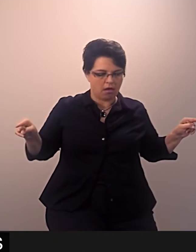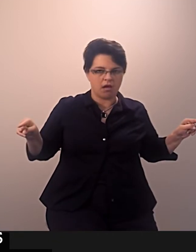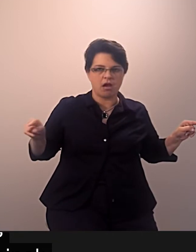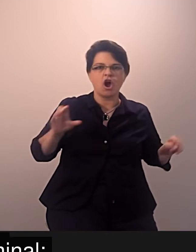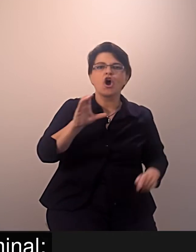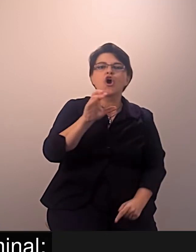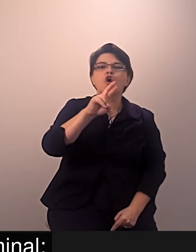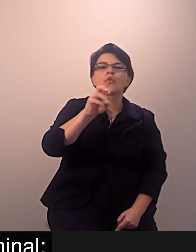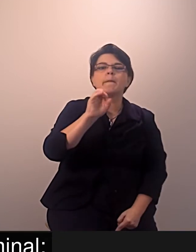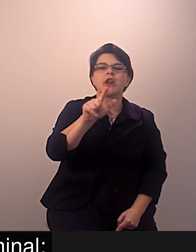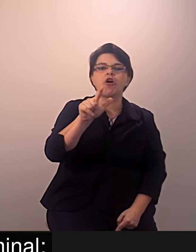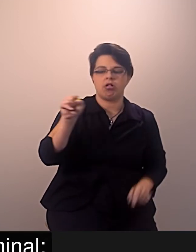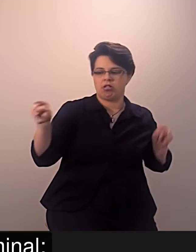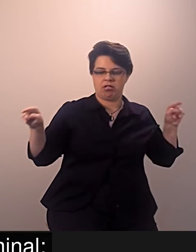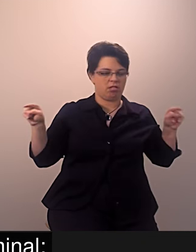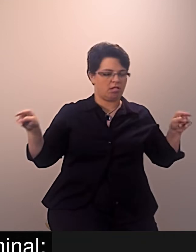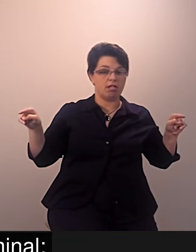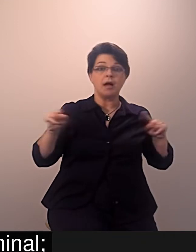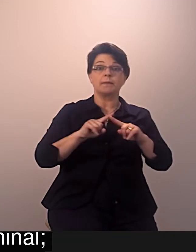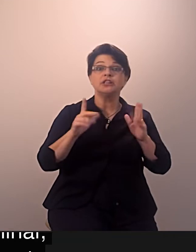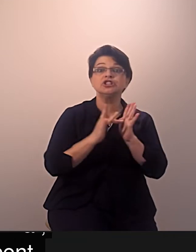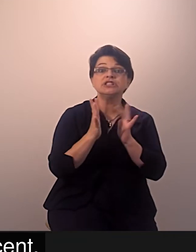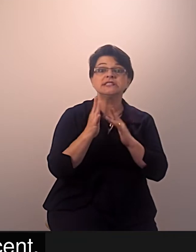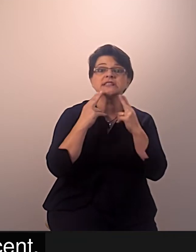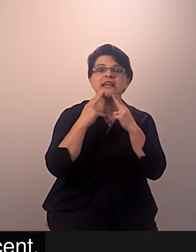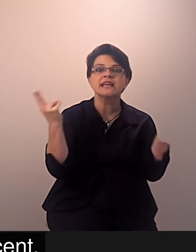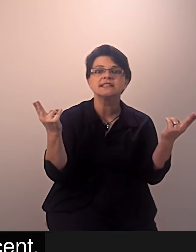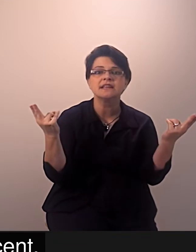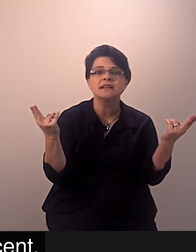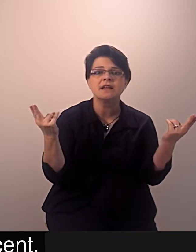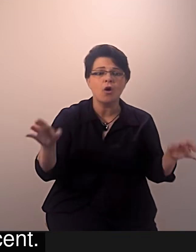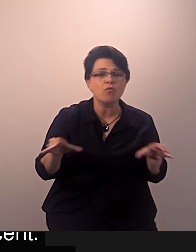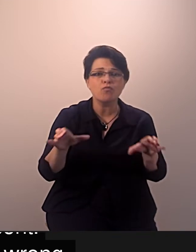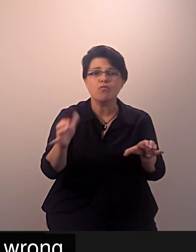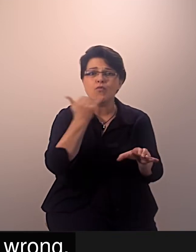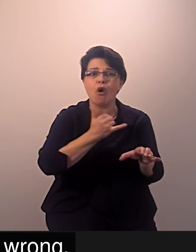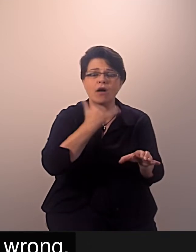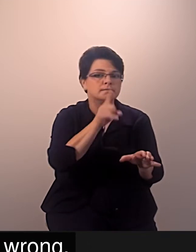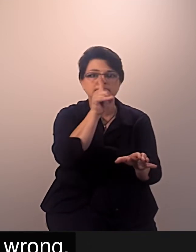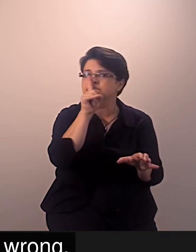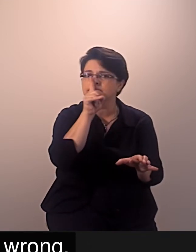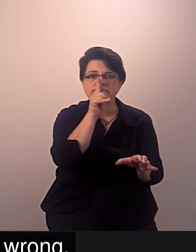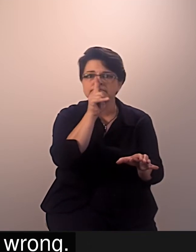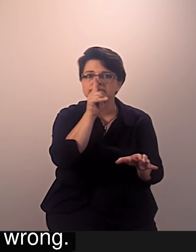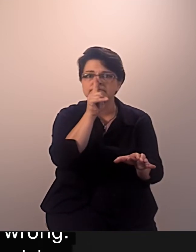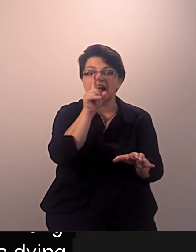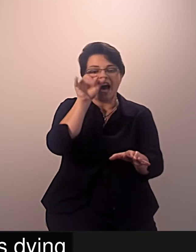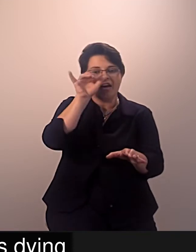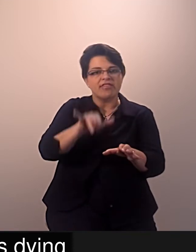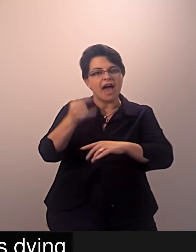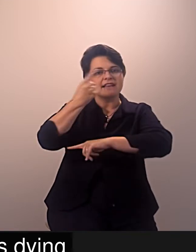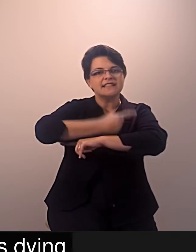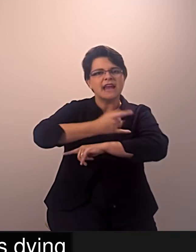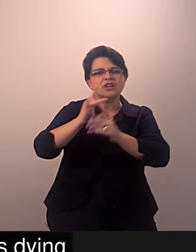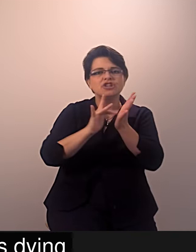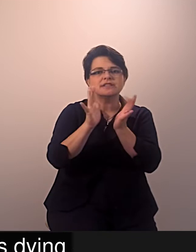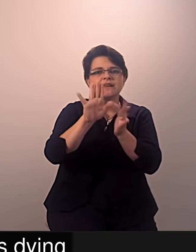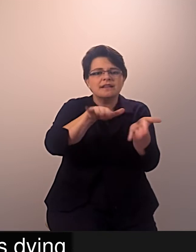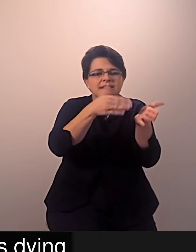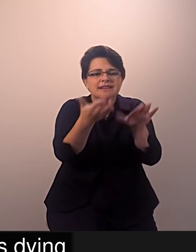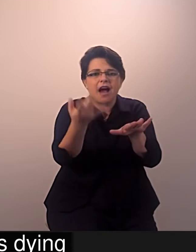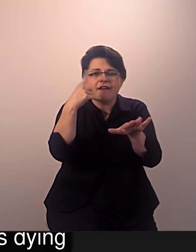innocent. He had done no wrong. That day he was dying for other people's sins, not his